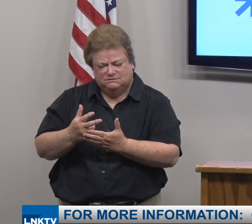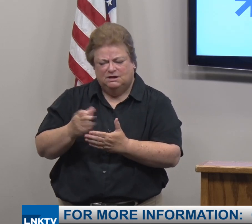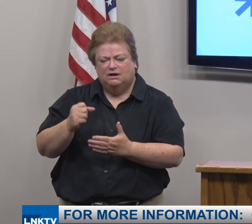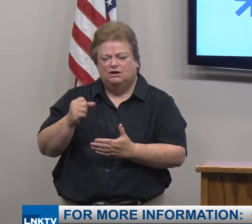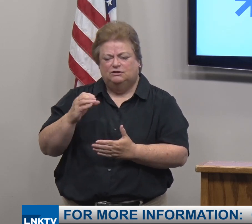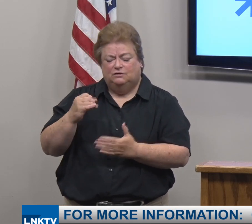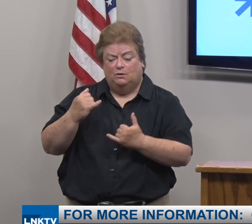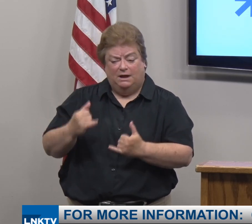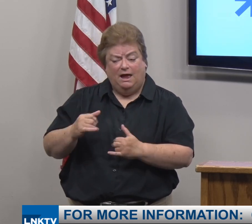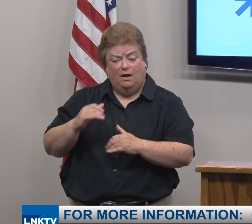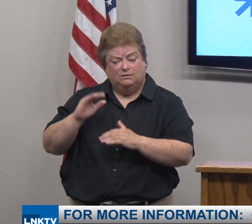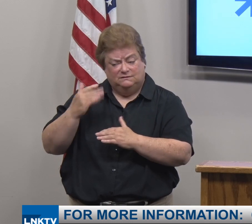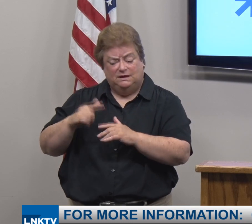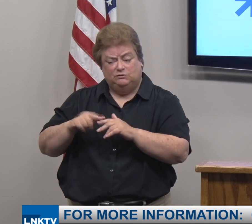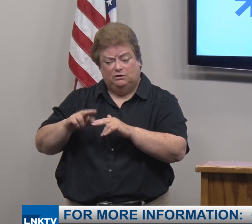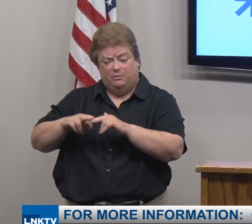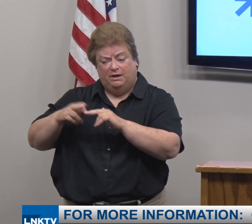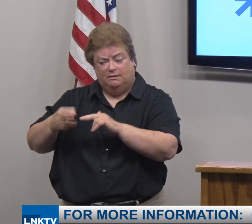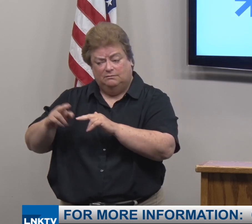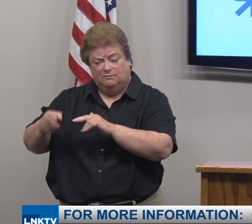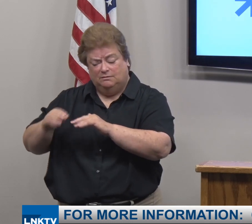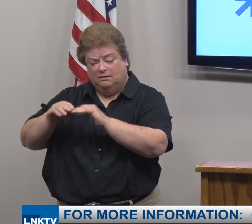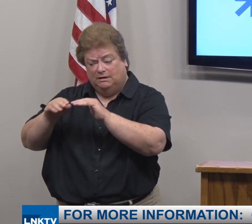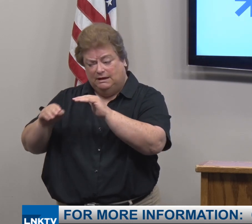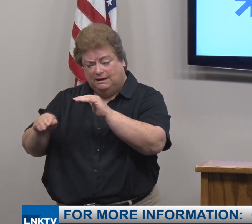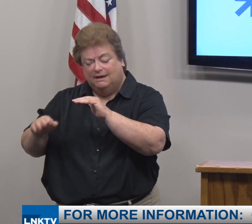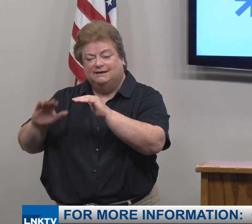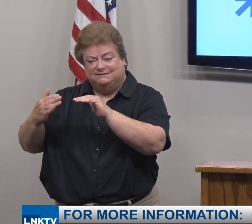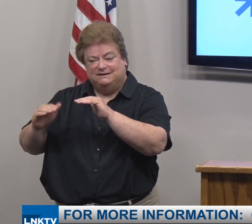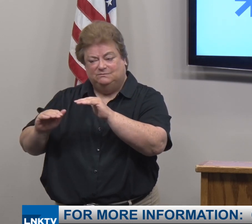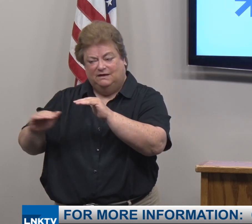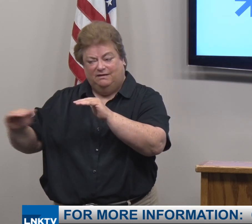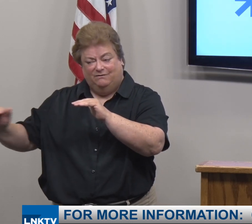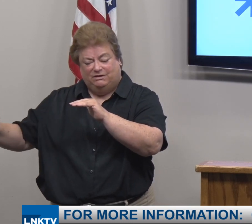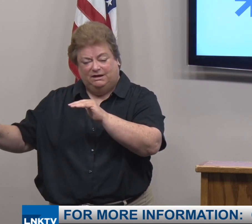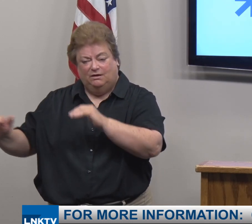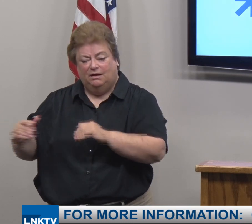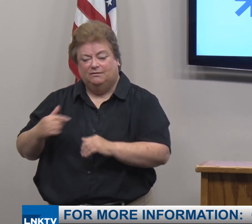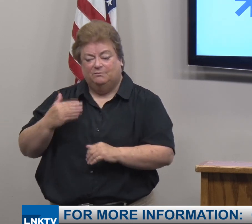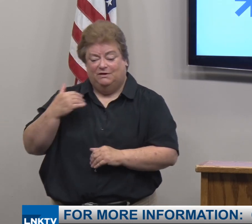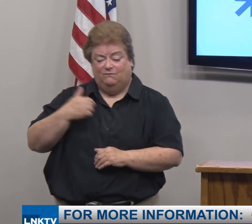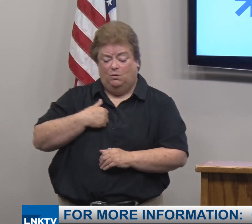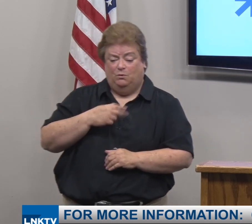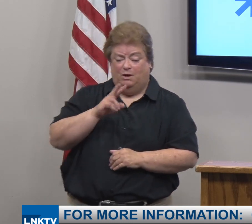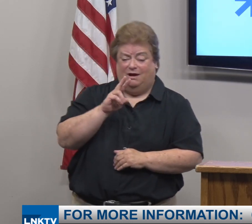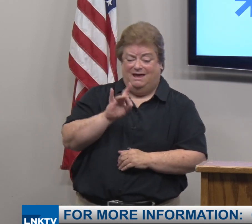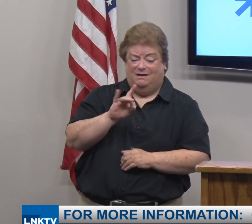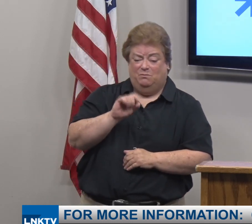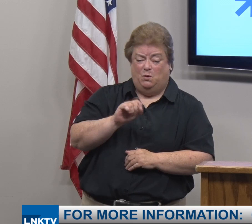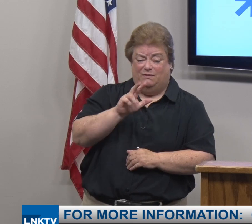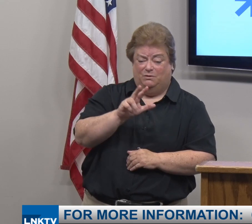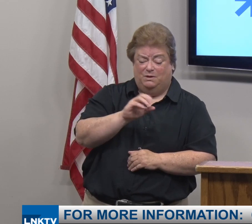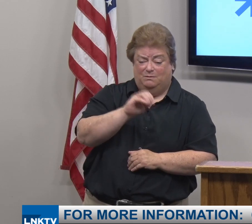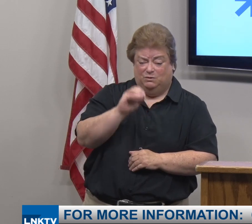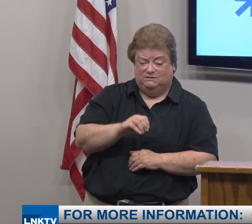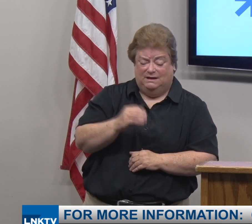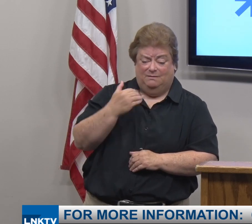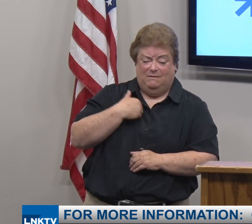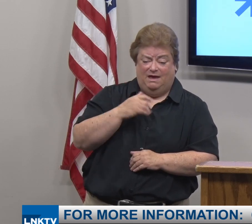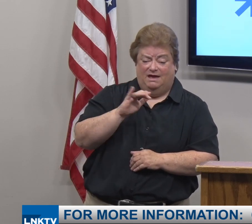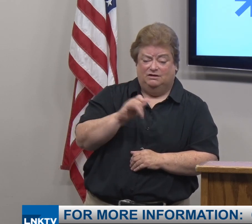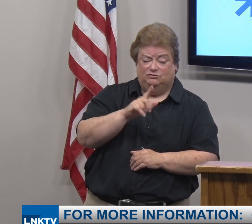trending down and is now beginning to level off. We went from a high of 8.3% the week ending